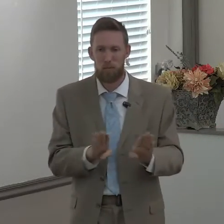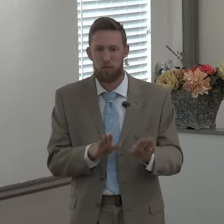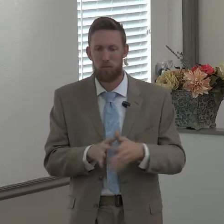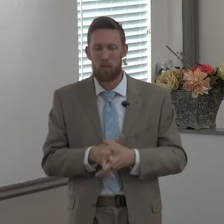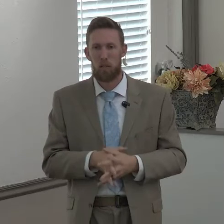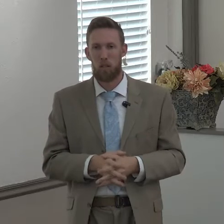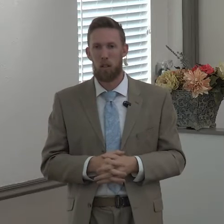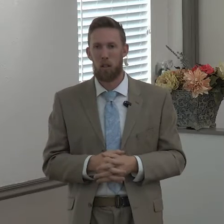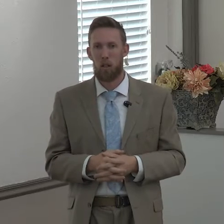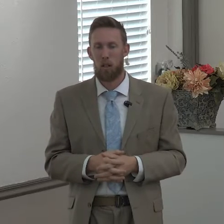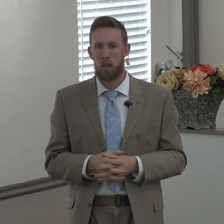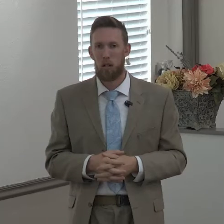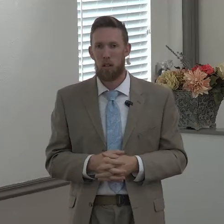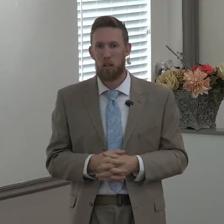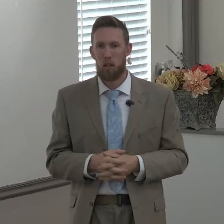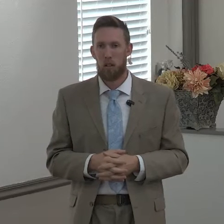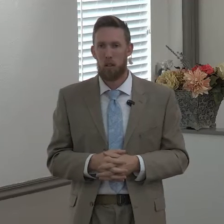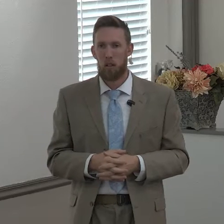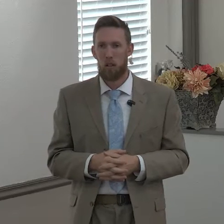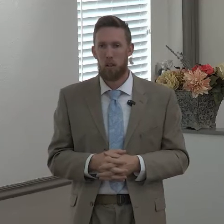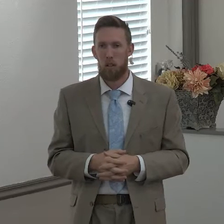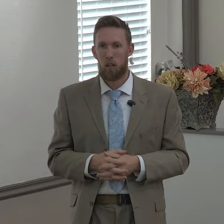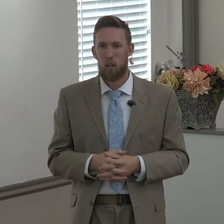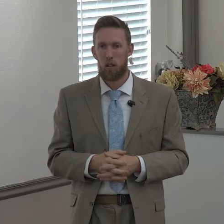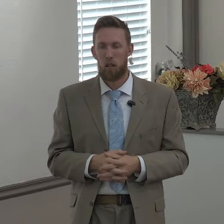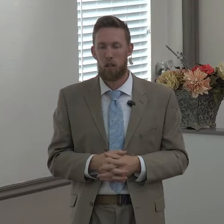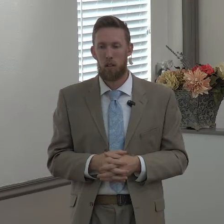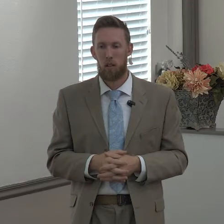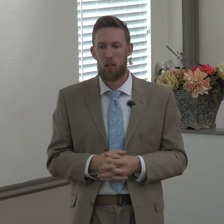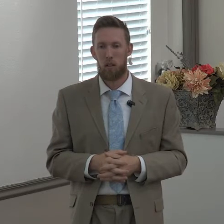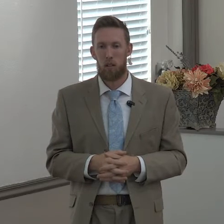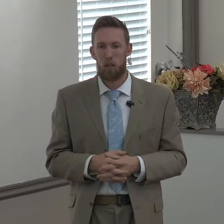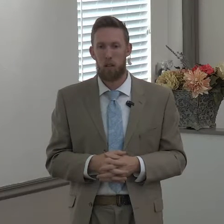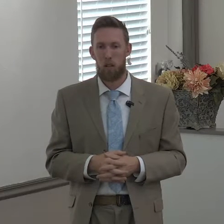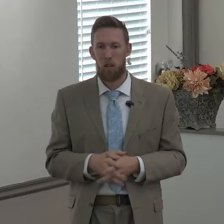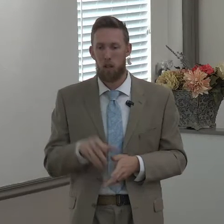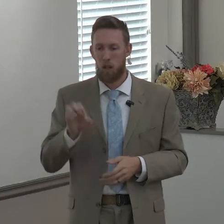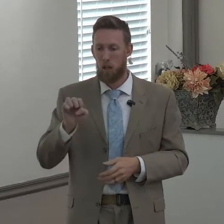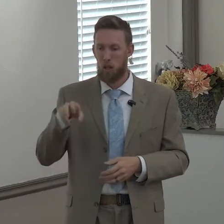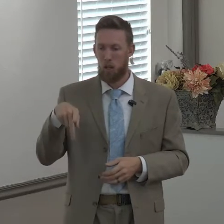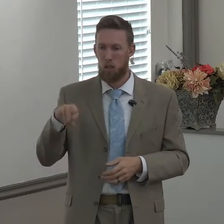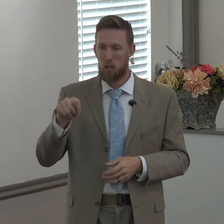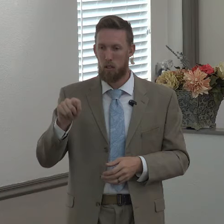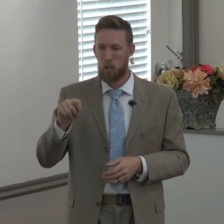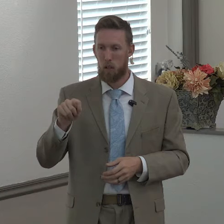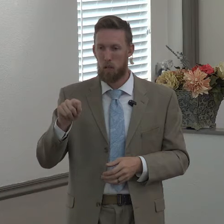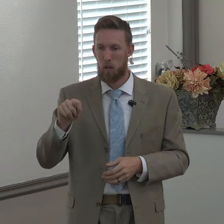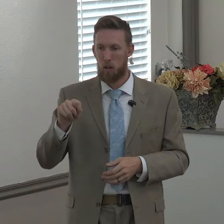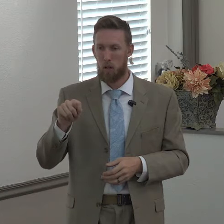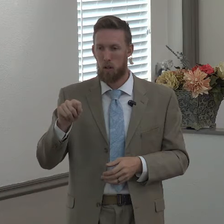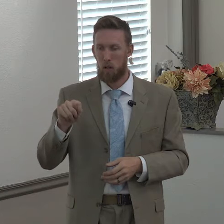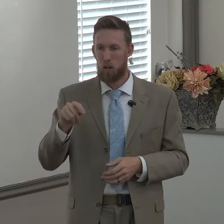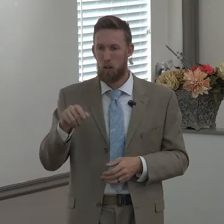Sacrificial love is never happy in sinful behavior. Never.